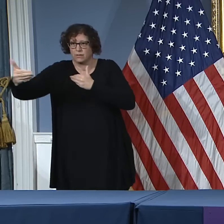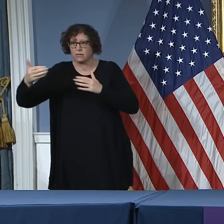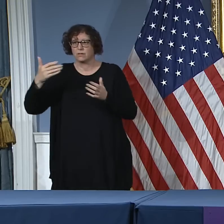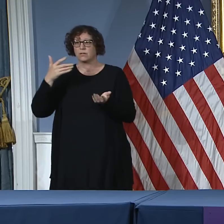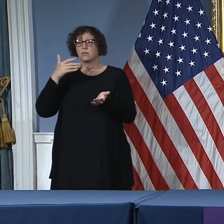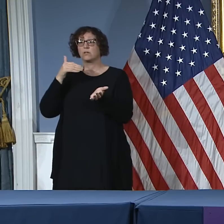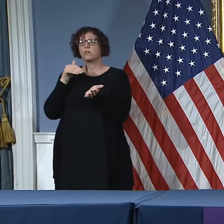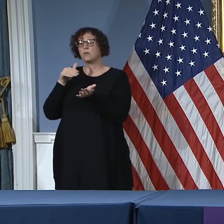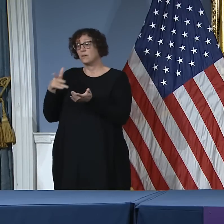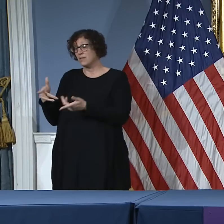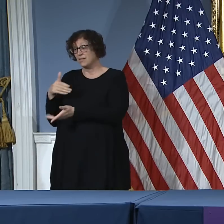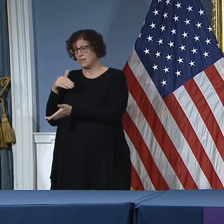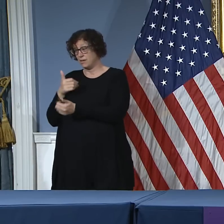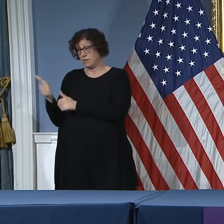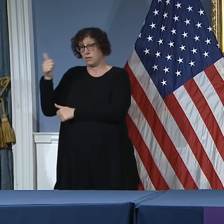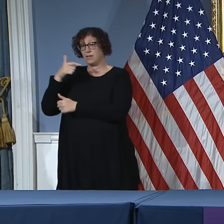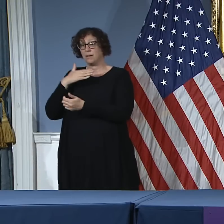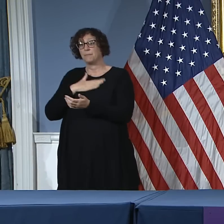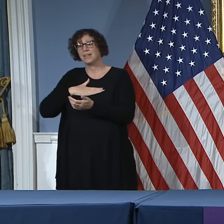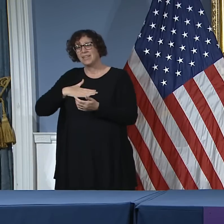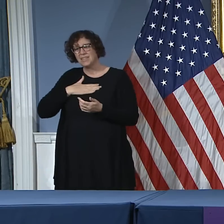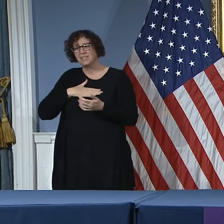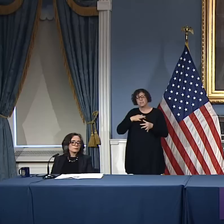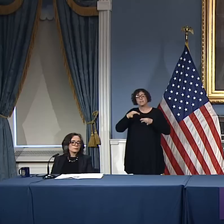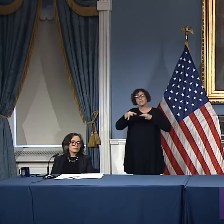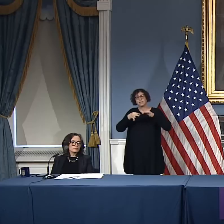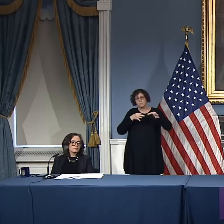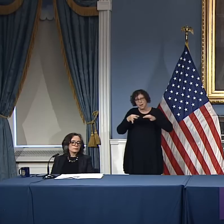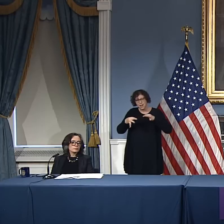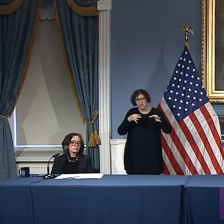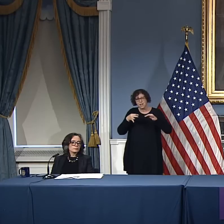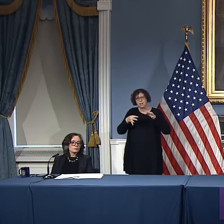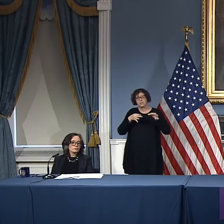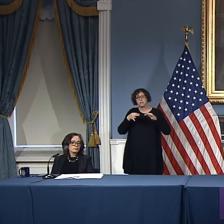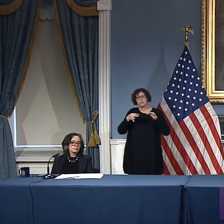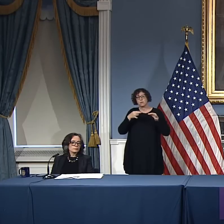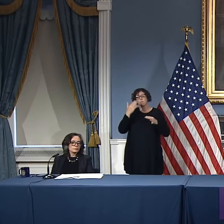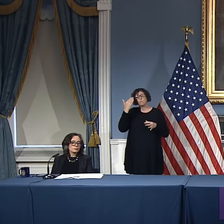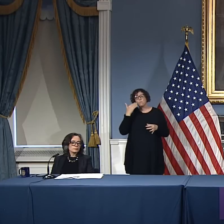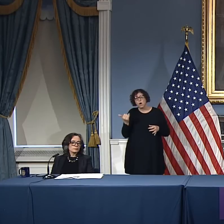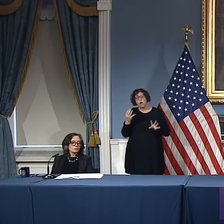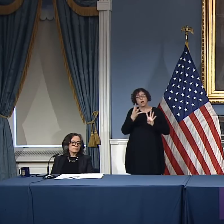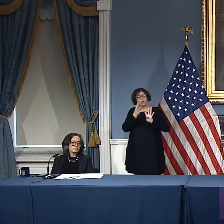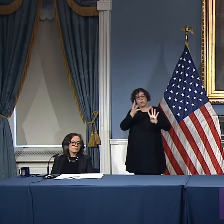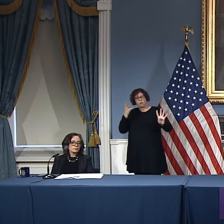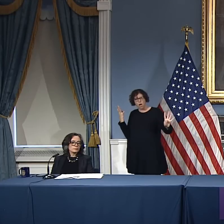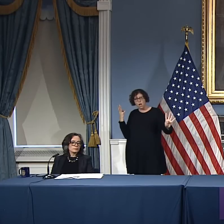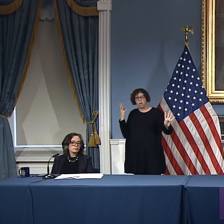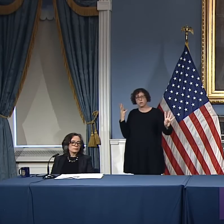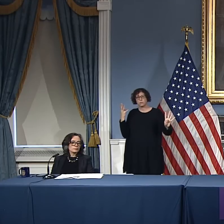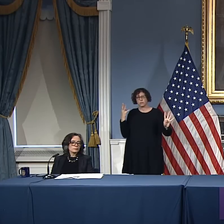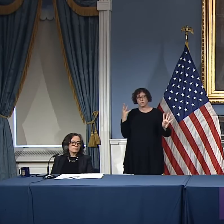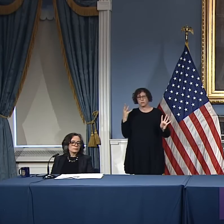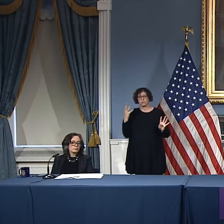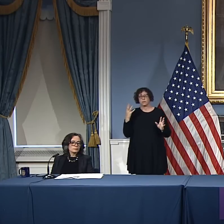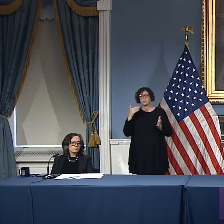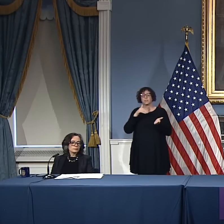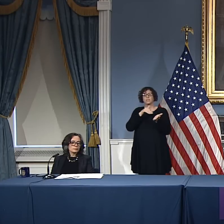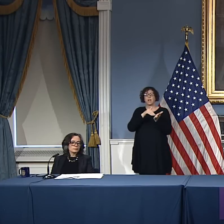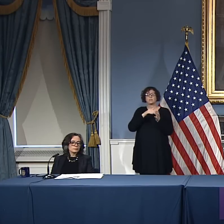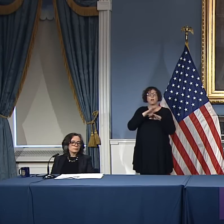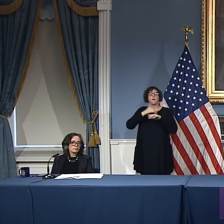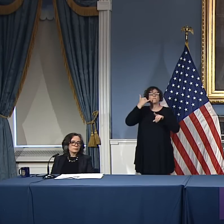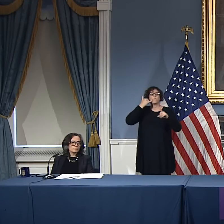with keeping your emergency room going. Yes, sir. When we opened up the tent, we gave tremendous relief to the